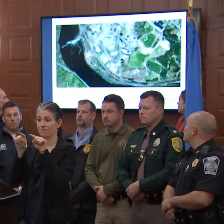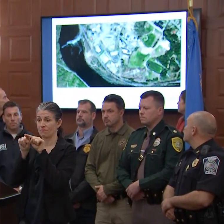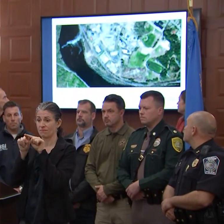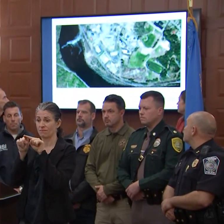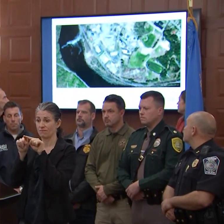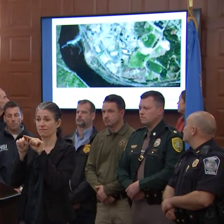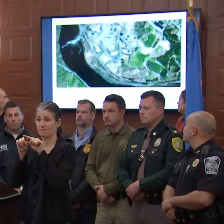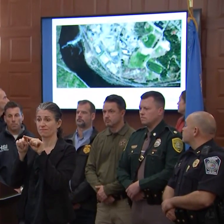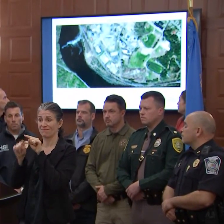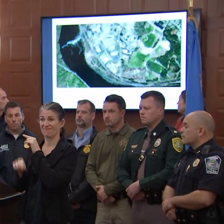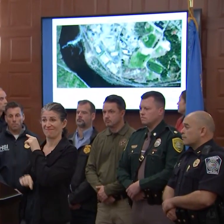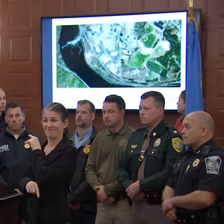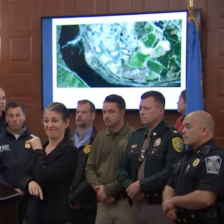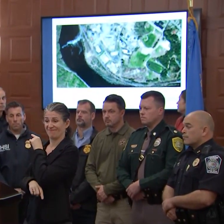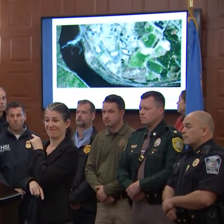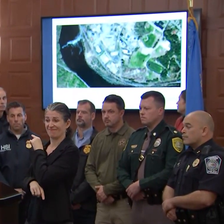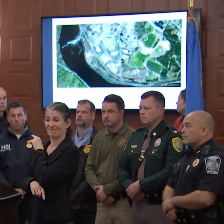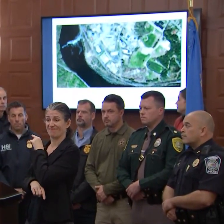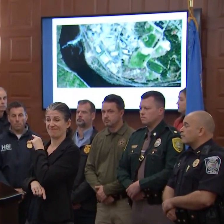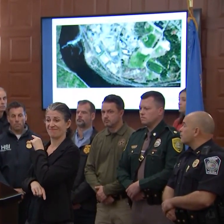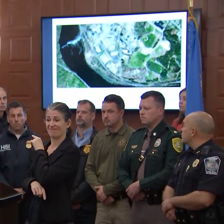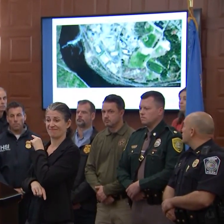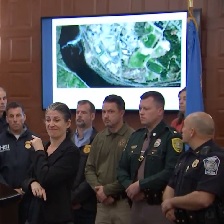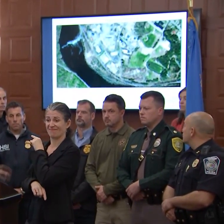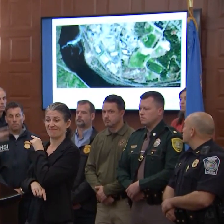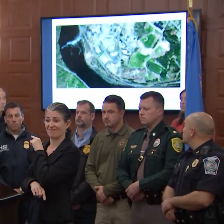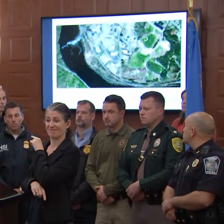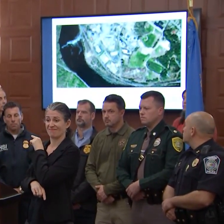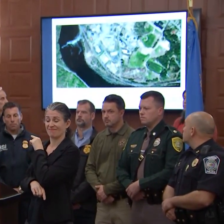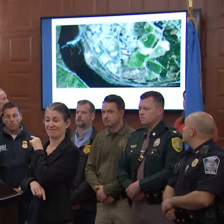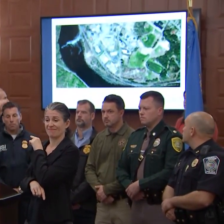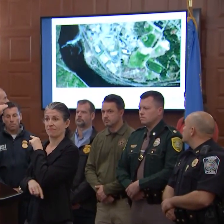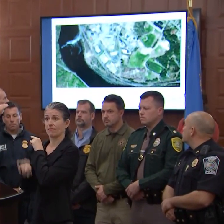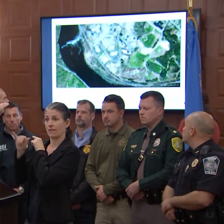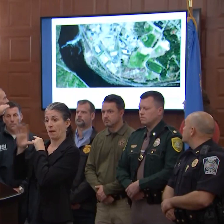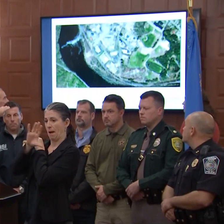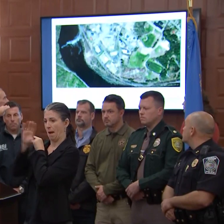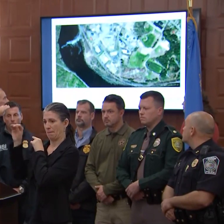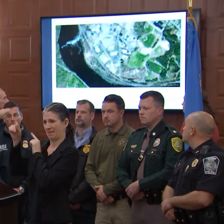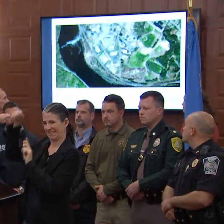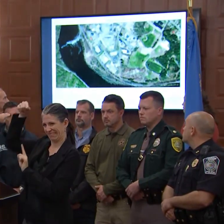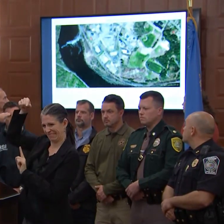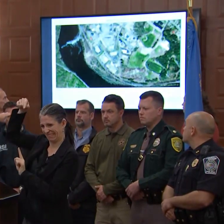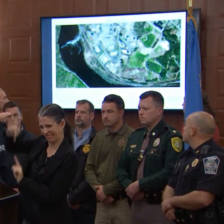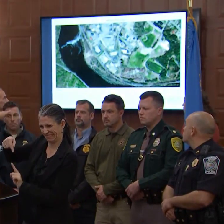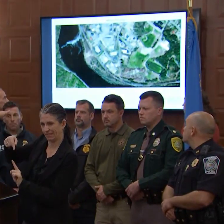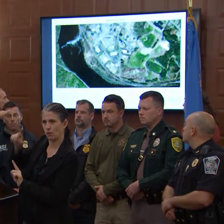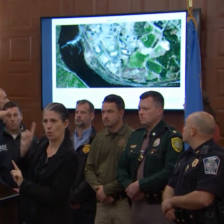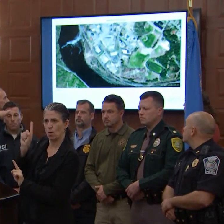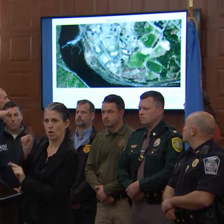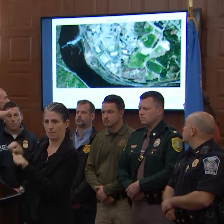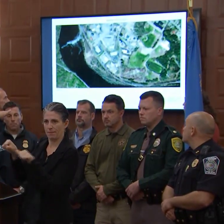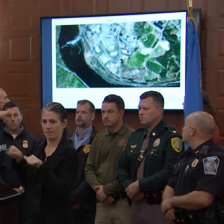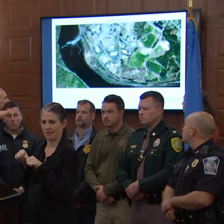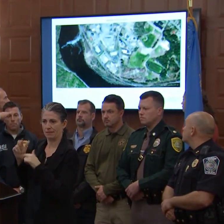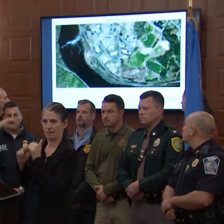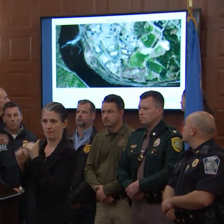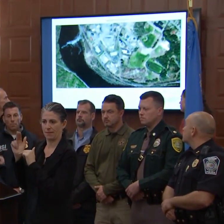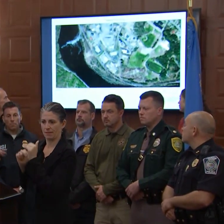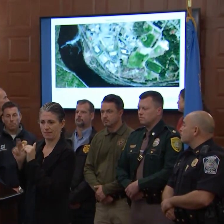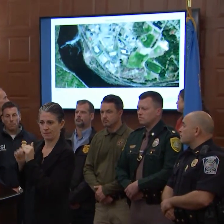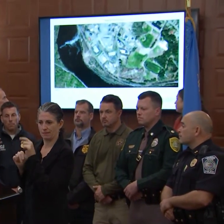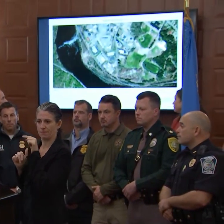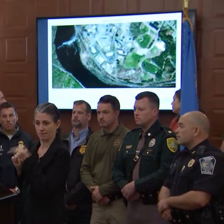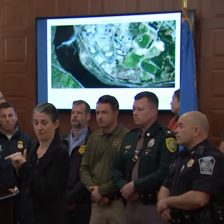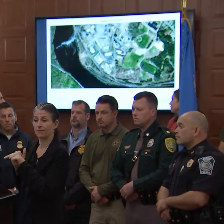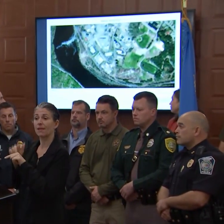triangle is, in fact, the Maine Recycling Corporation. And if we go down across Capitol Avenue to where that circle is,